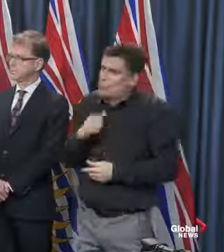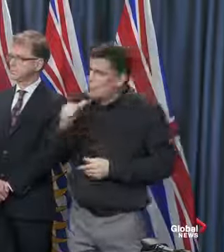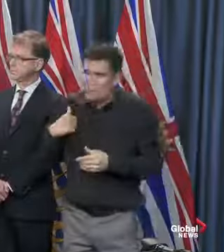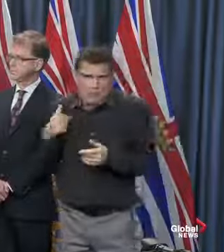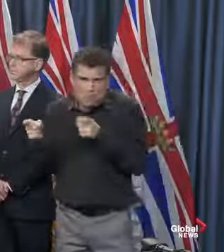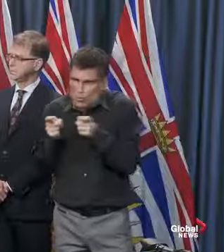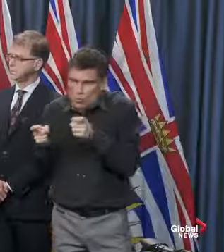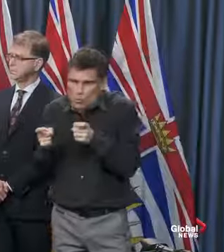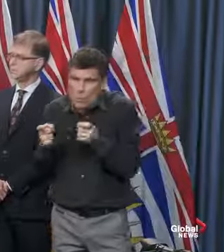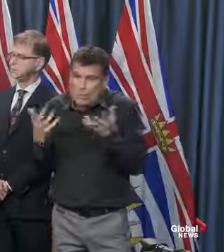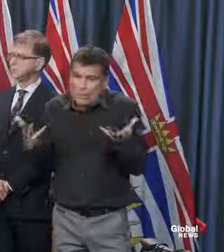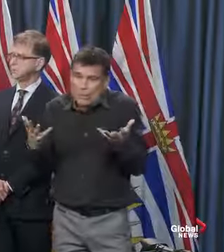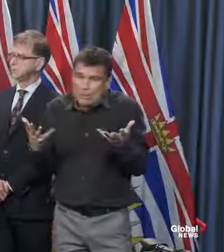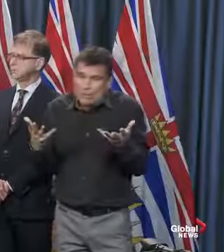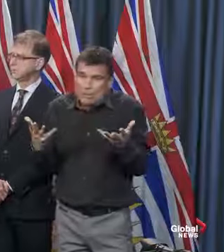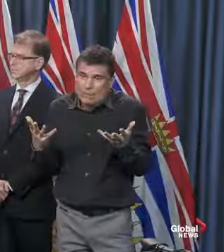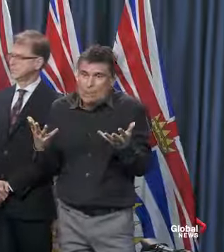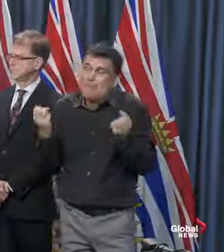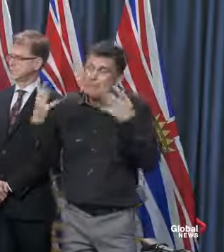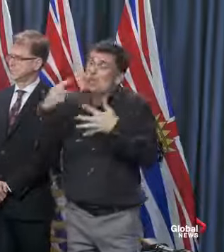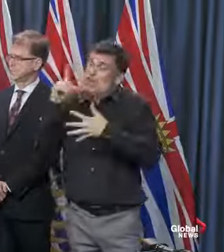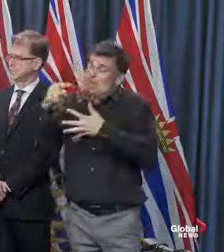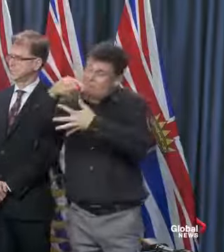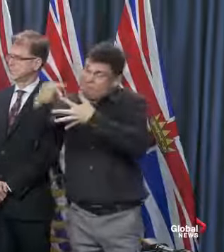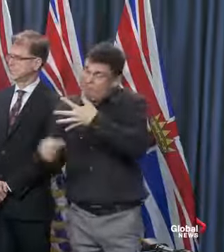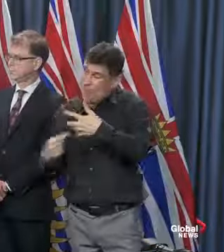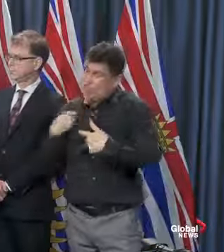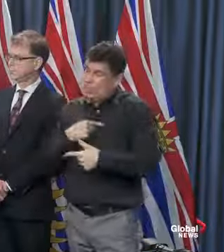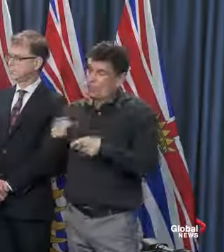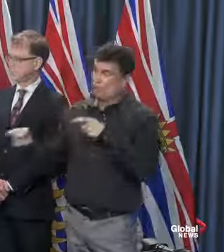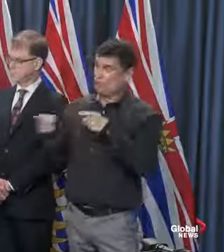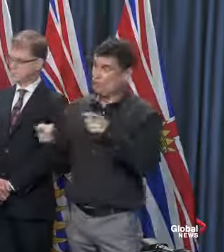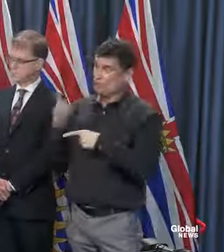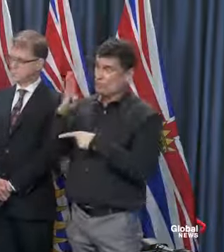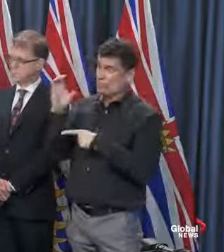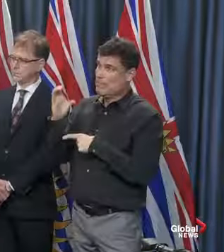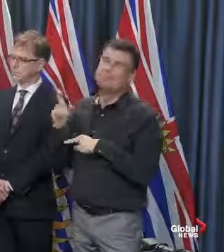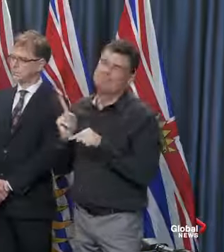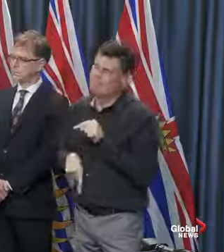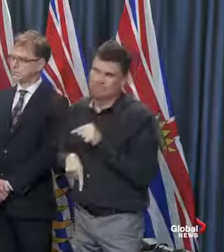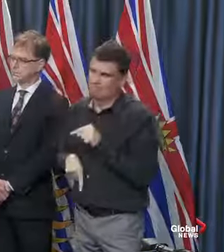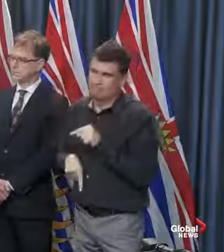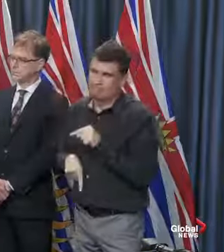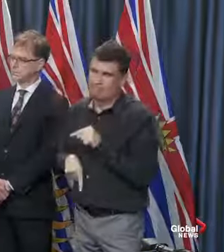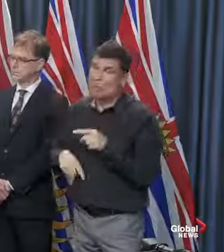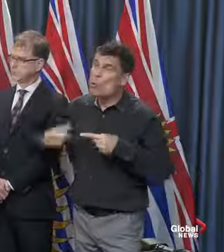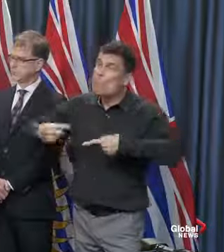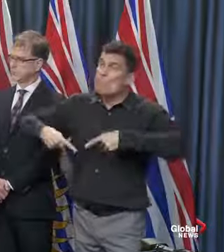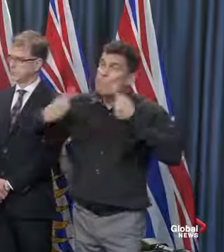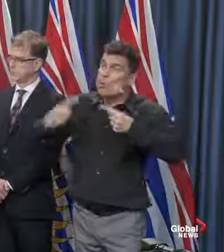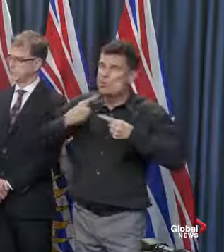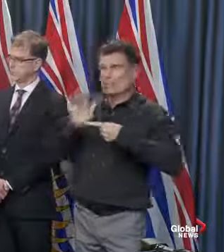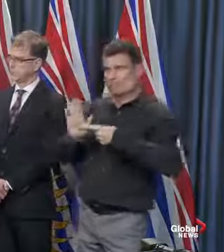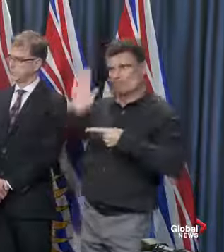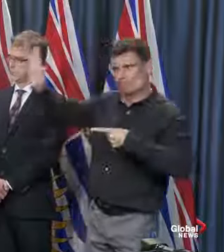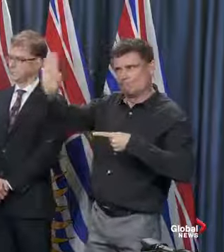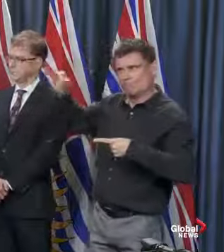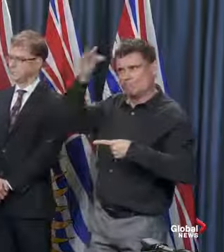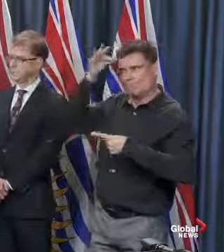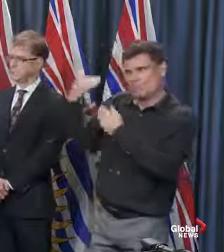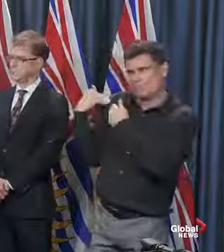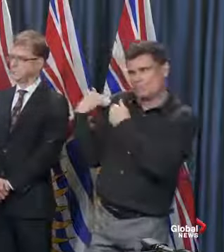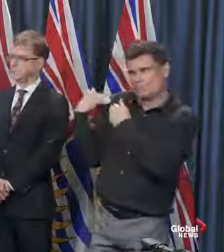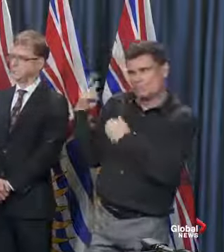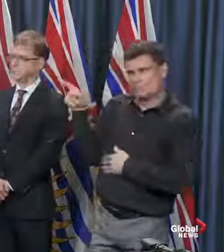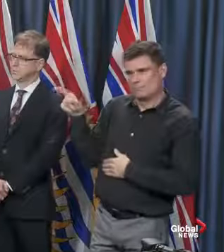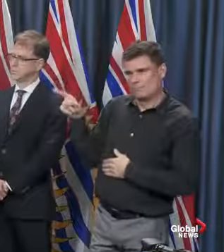things sometimes that are beyond our control. Border issues are a federal issue, and we know for cruise ships, we know for a number of other things